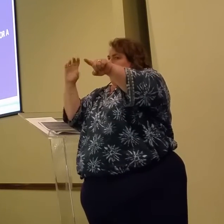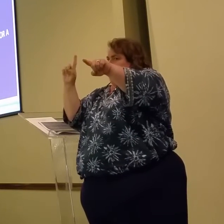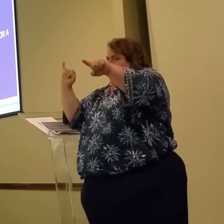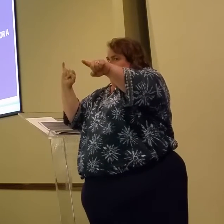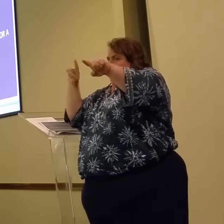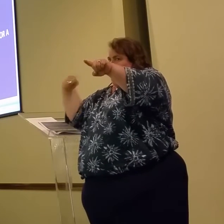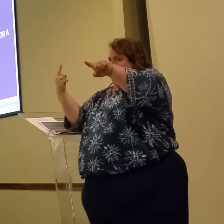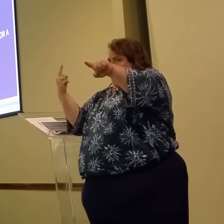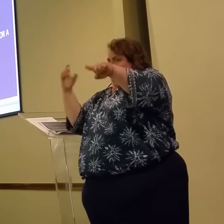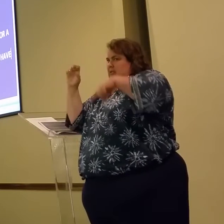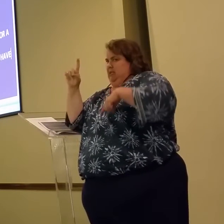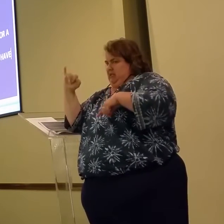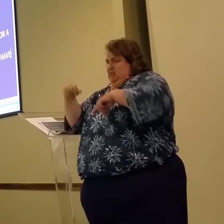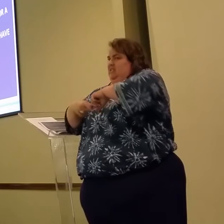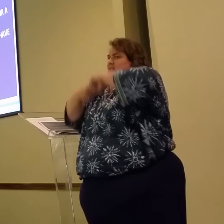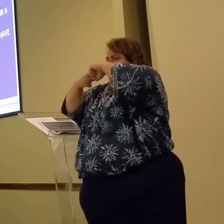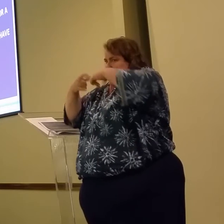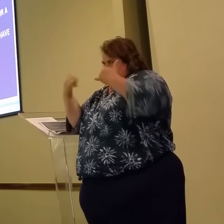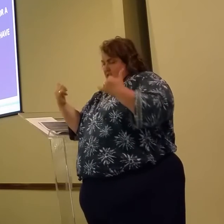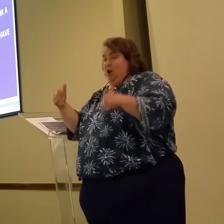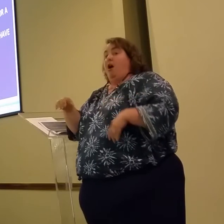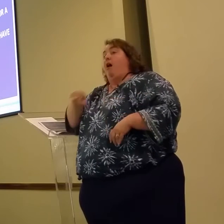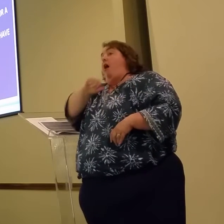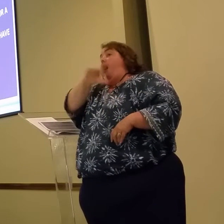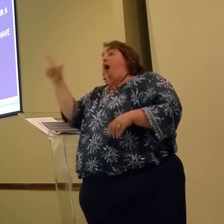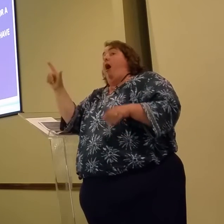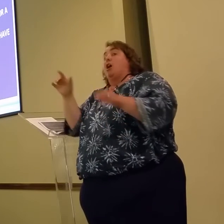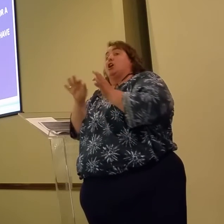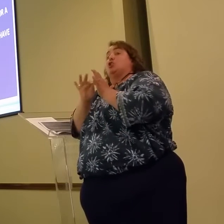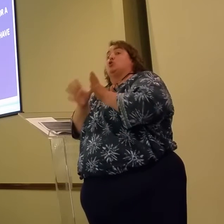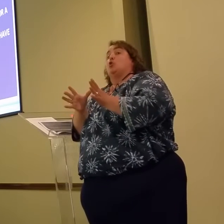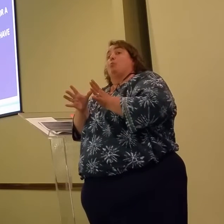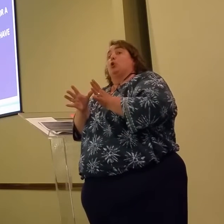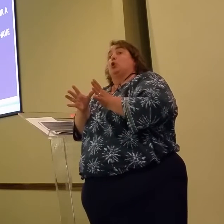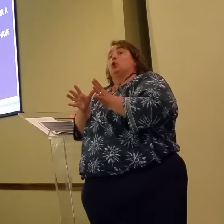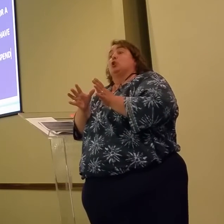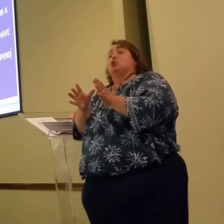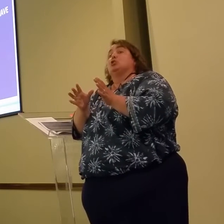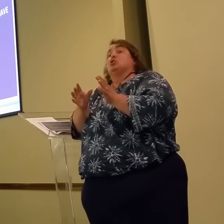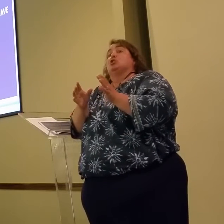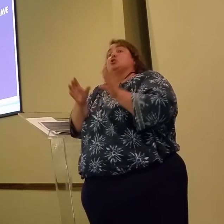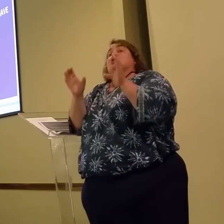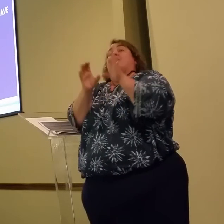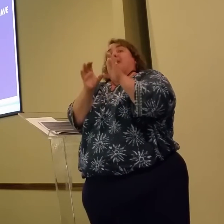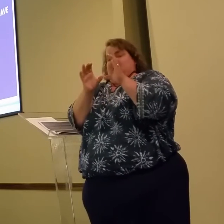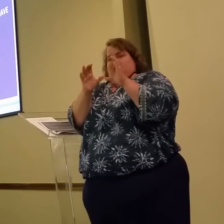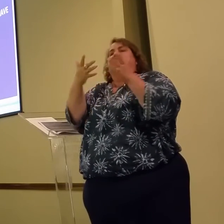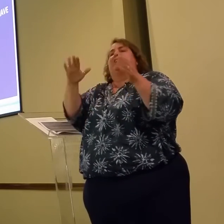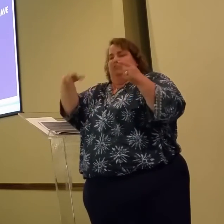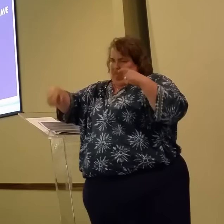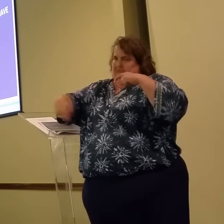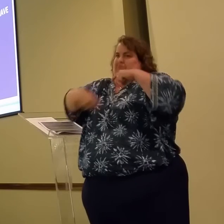We have one CDI, but that test has been suspended, and all interpreters,